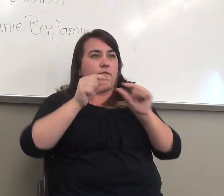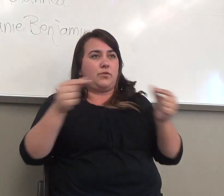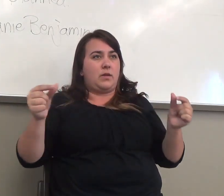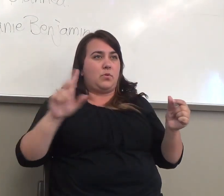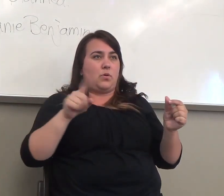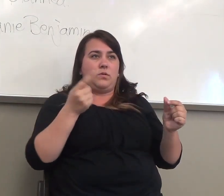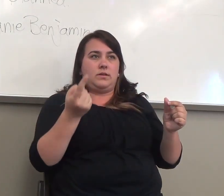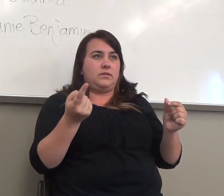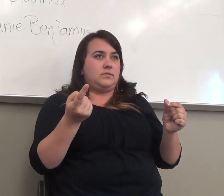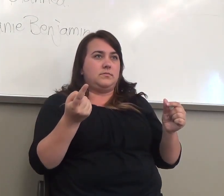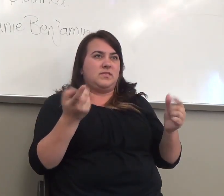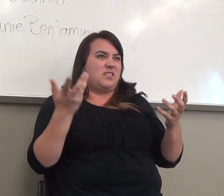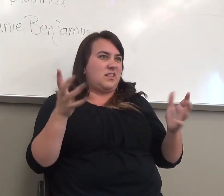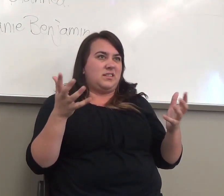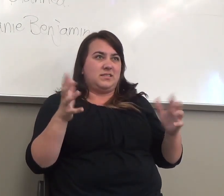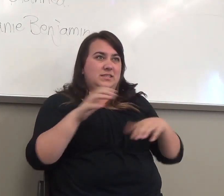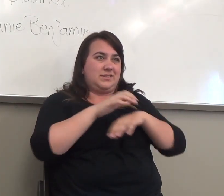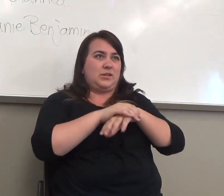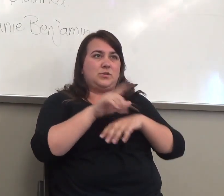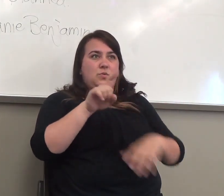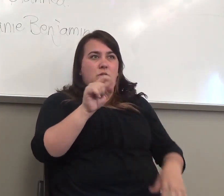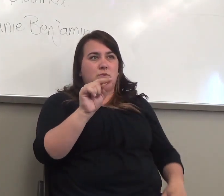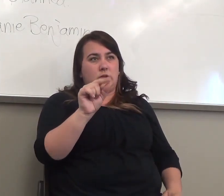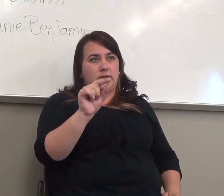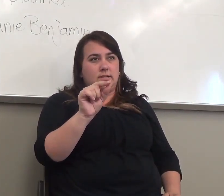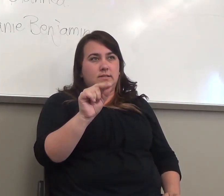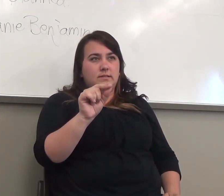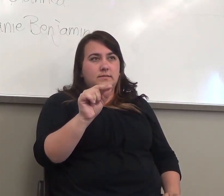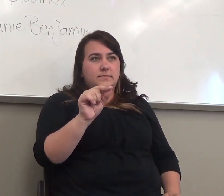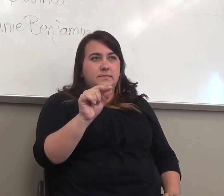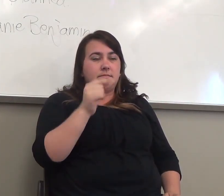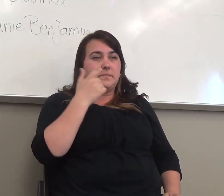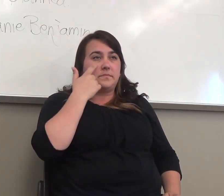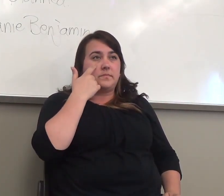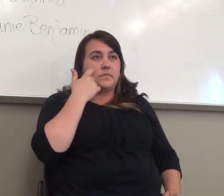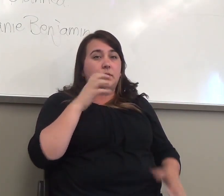do is grammar lessons. It's English 120. And when we do this lesson in there, it